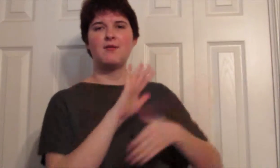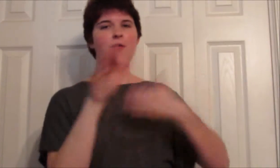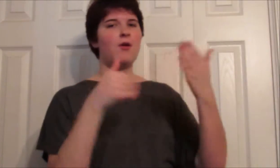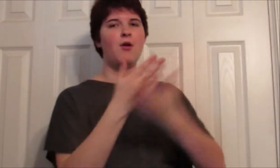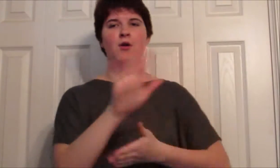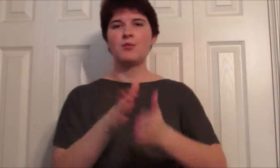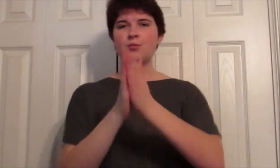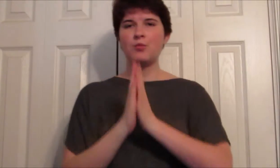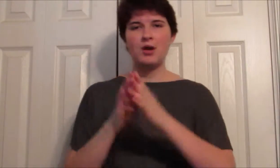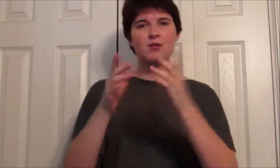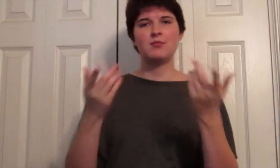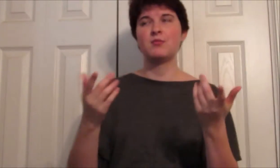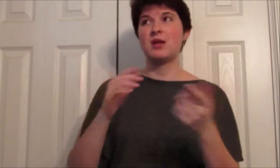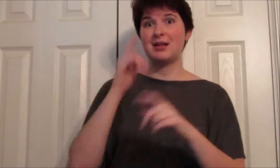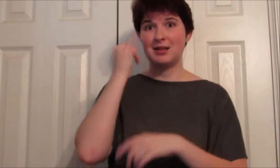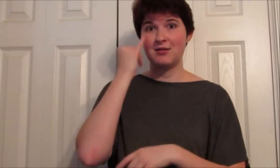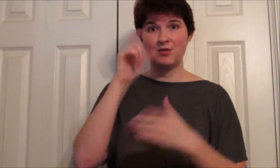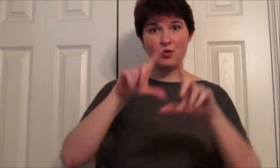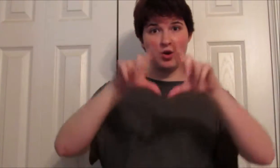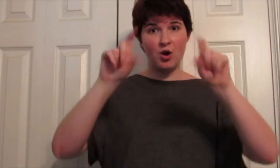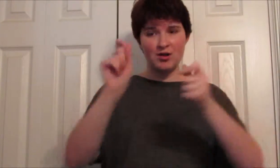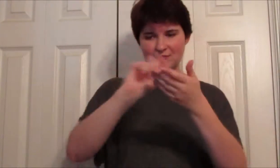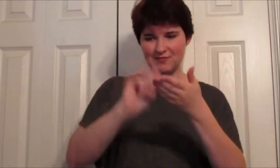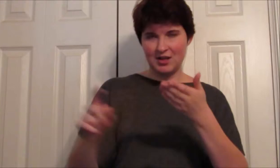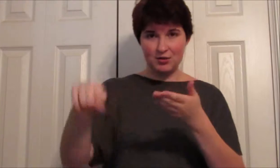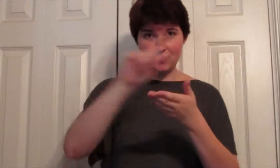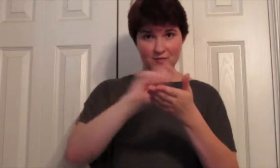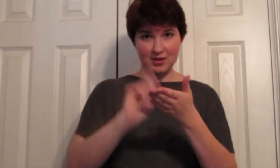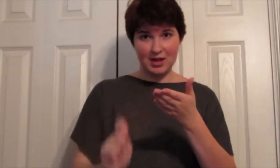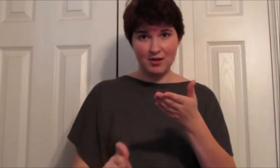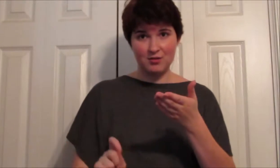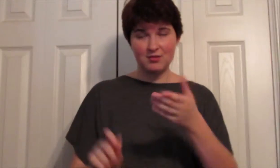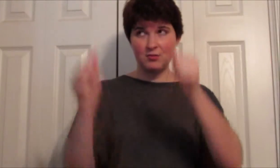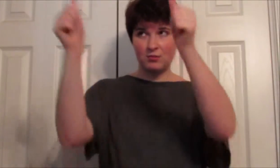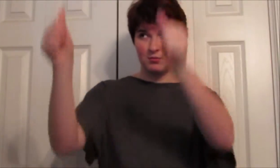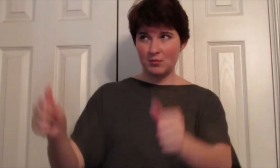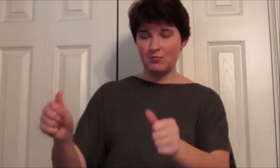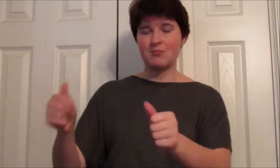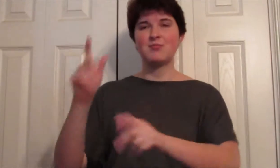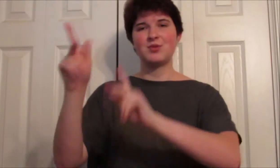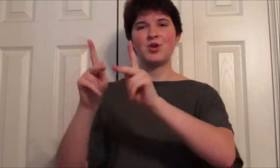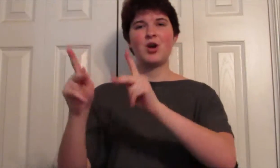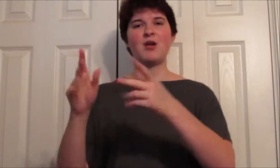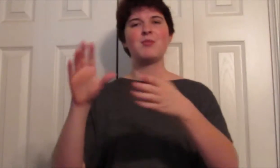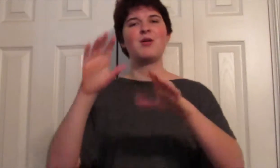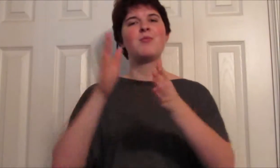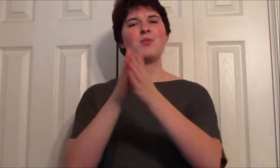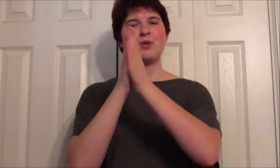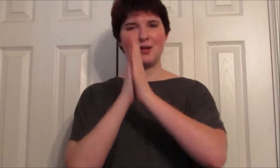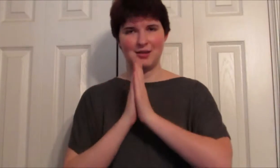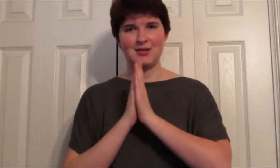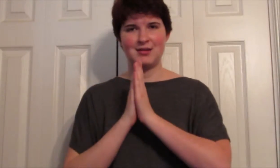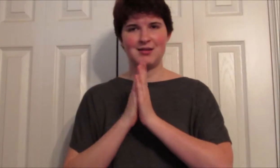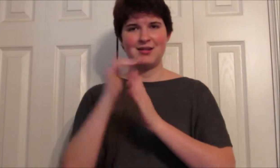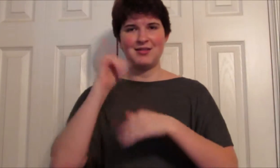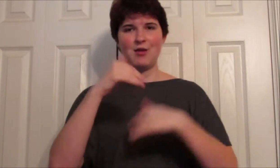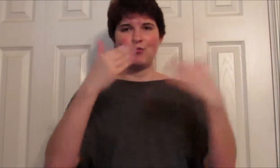all your prayer requests. And if you fill one out, one of those cards that are up on the wall on the other side of this wall, and there are people right now in that